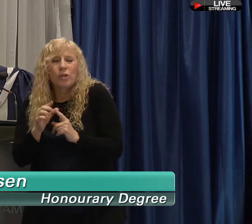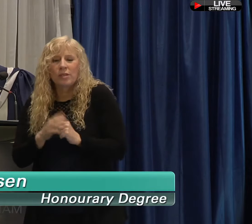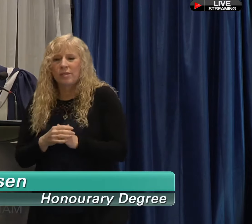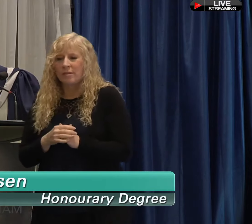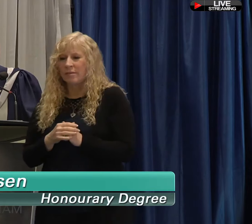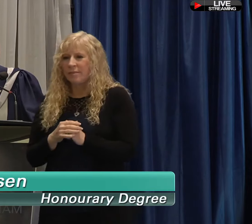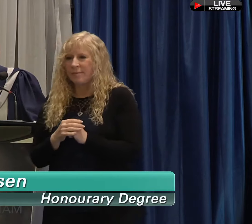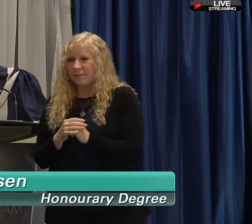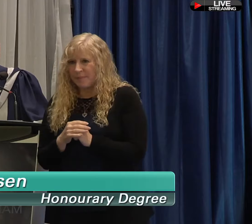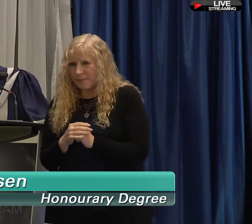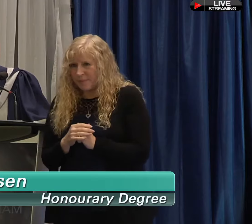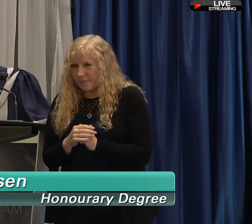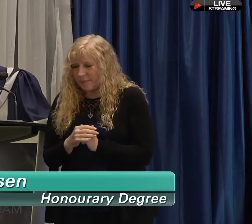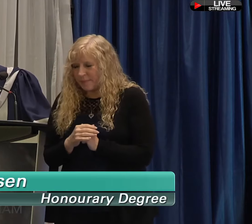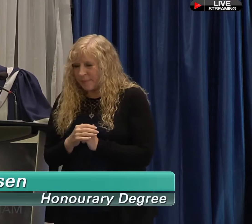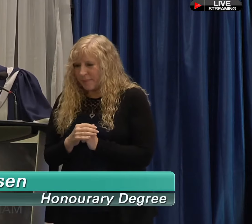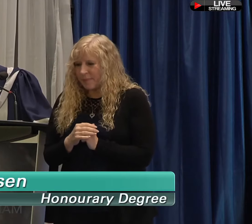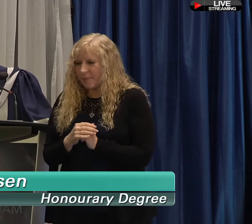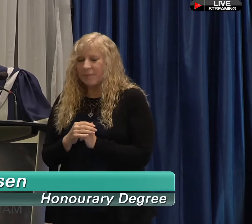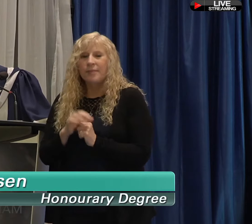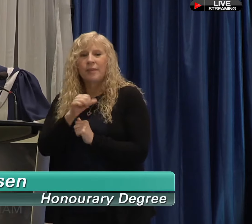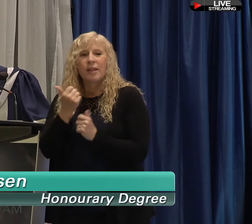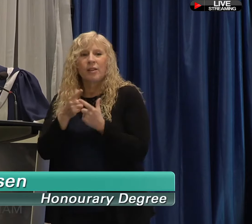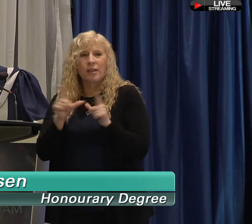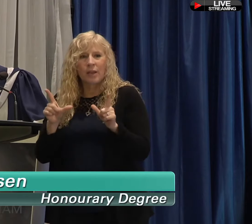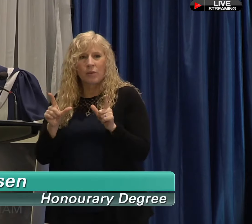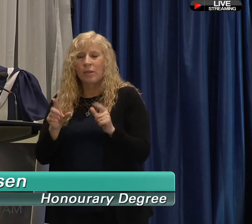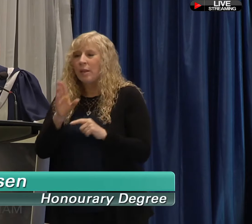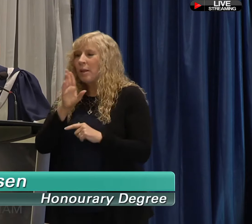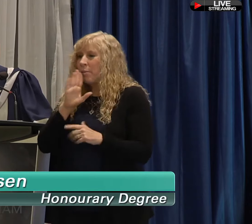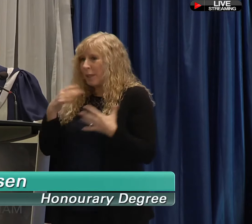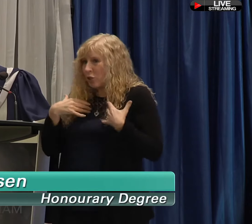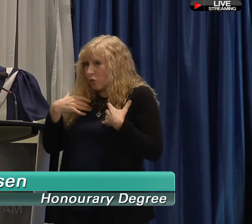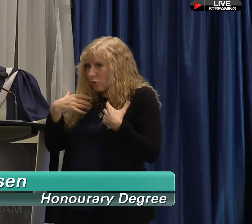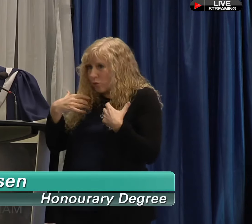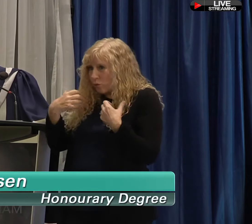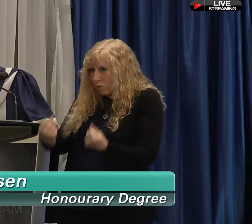Chazak ve'amatz, be strong and of good courage.